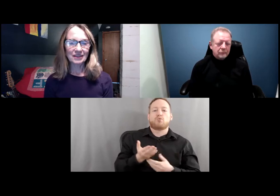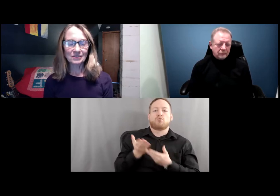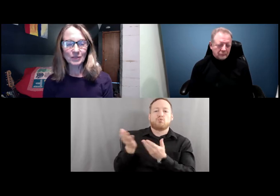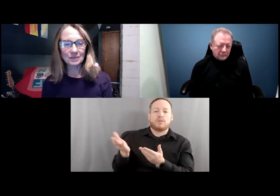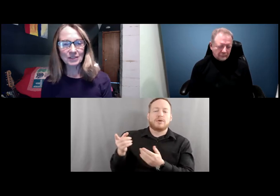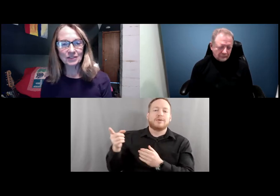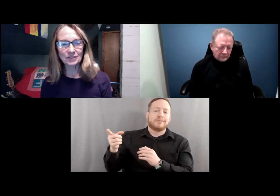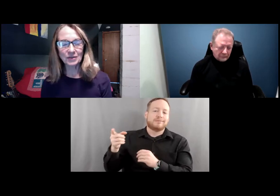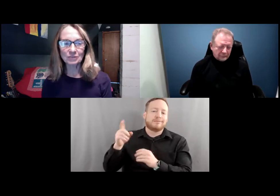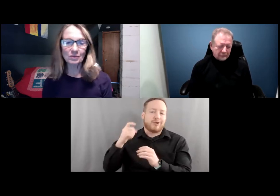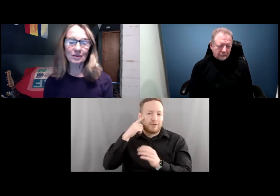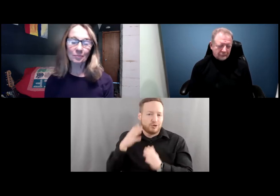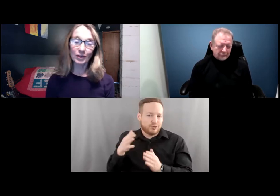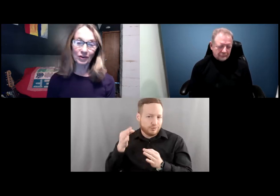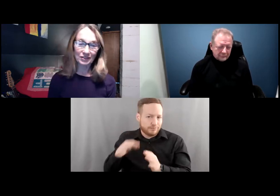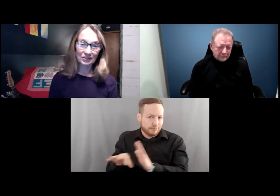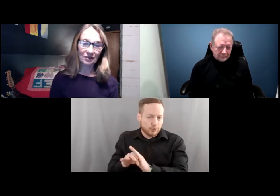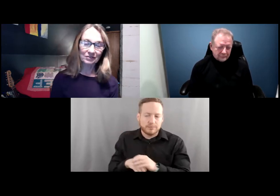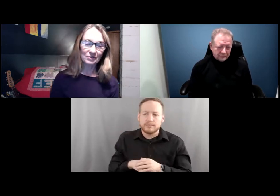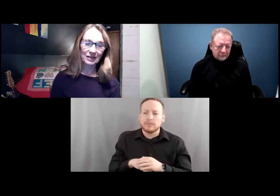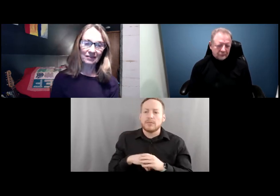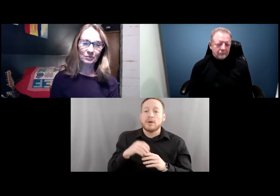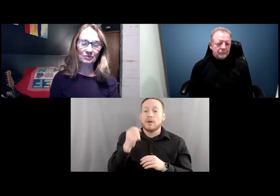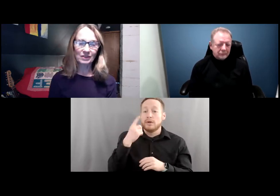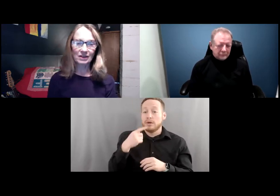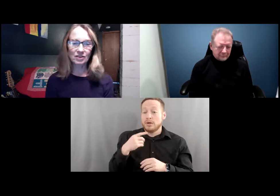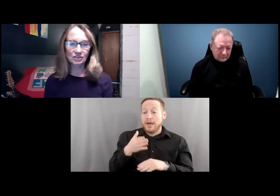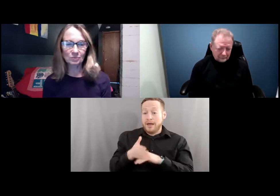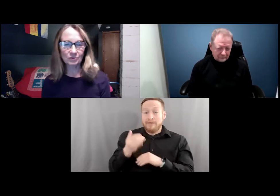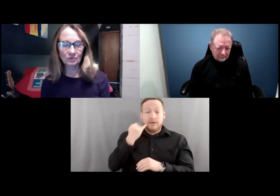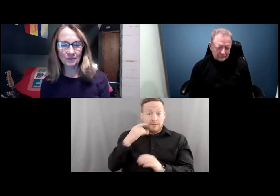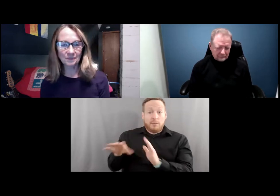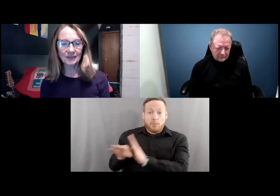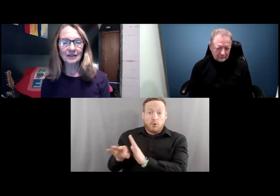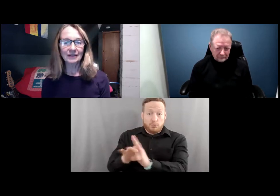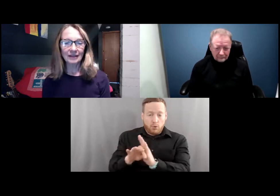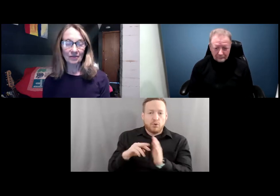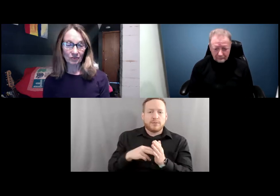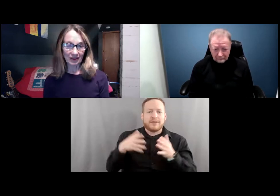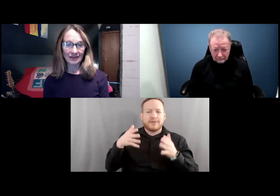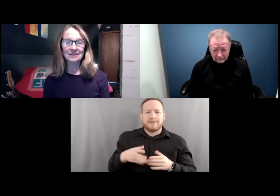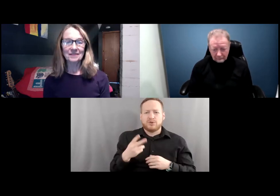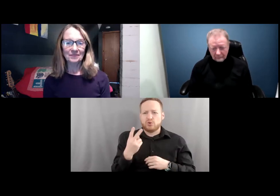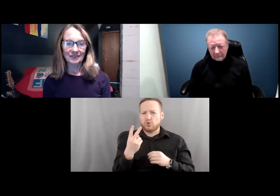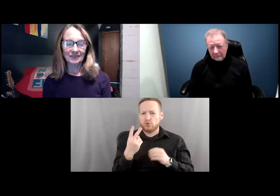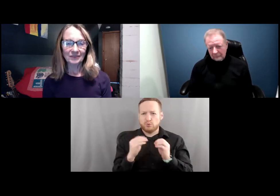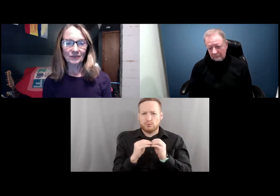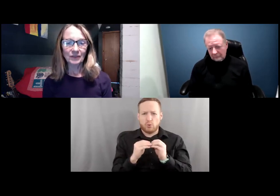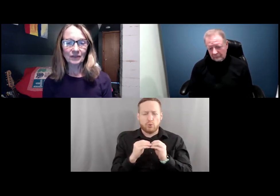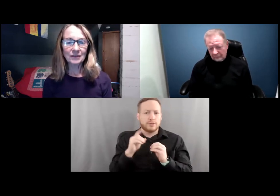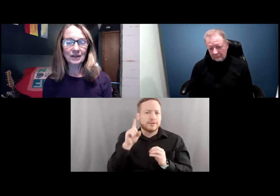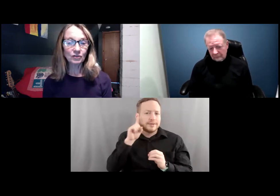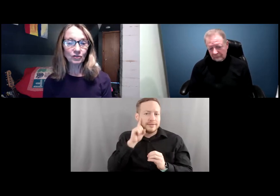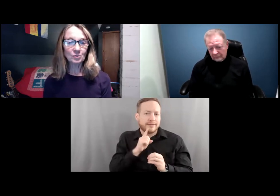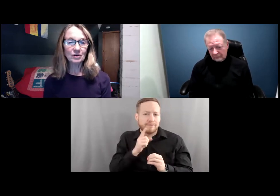Unfortunately, we commissioners don't get to appoint ourselves, so we have to wait for the governor's approval. After that, we'll